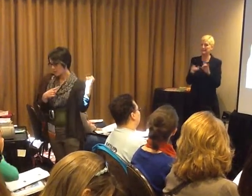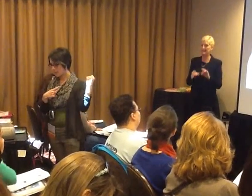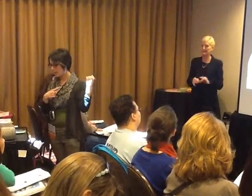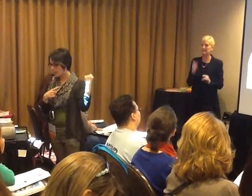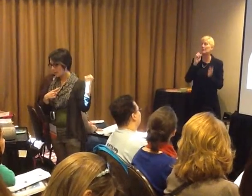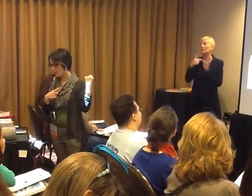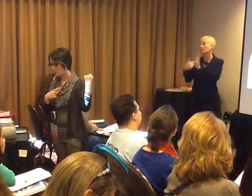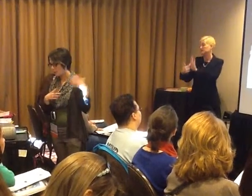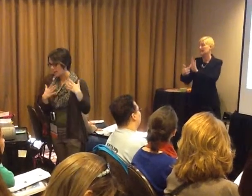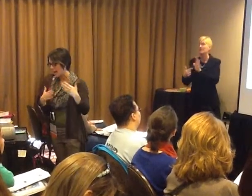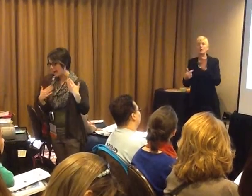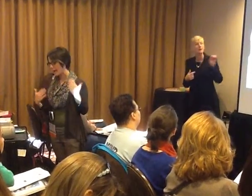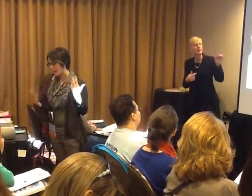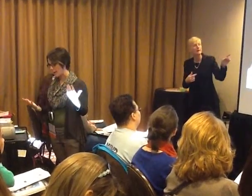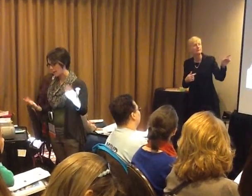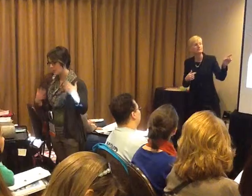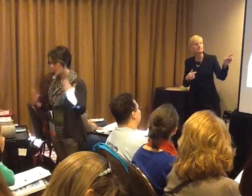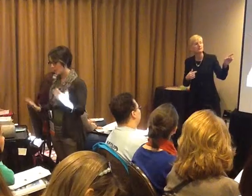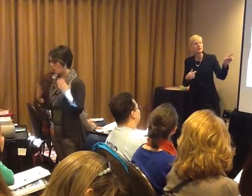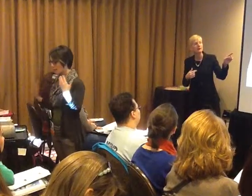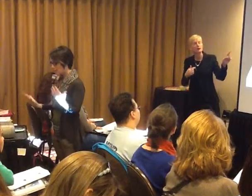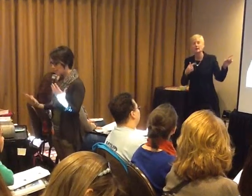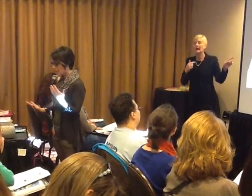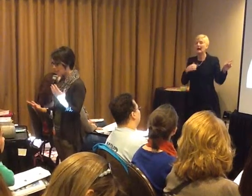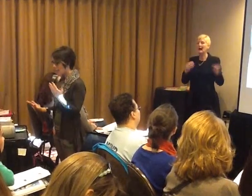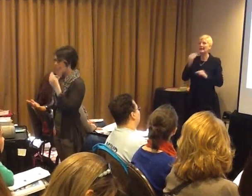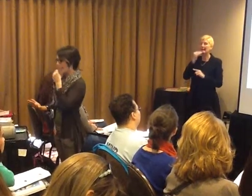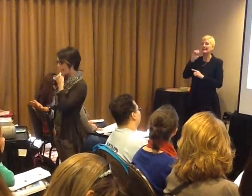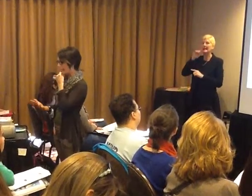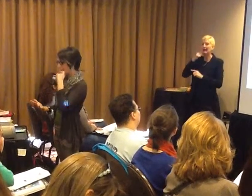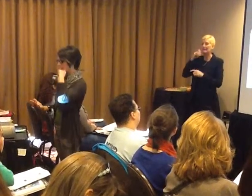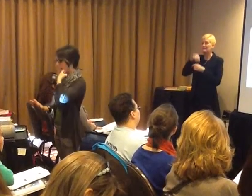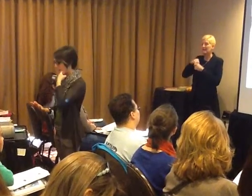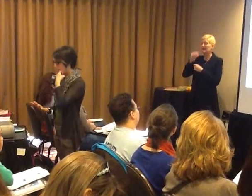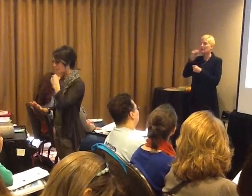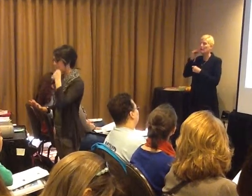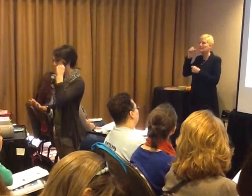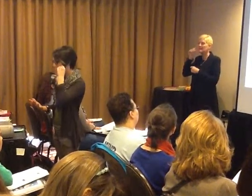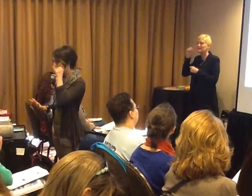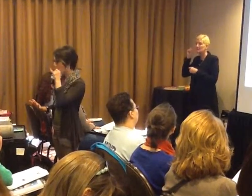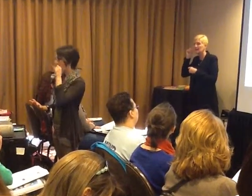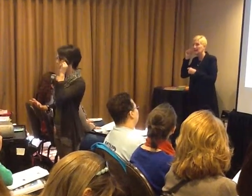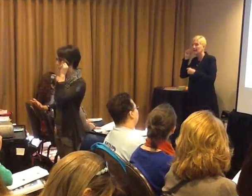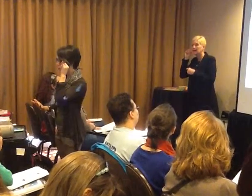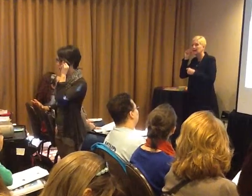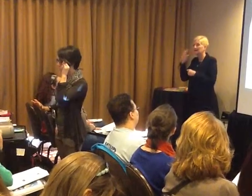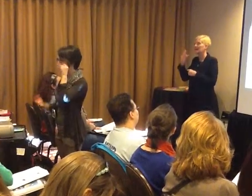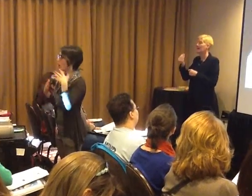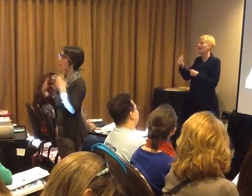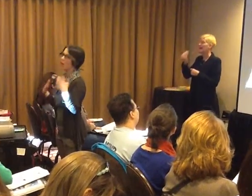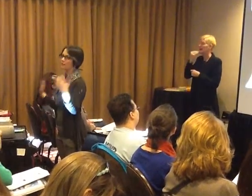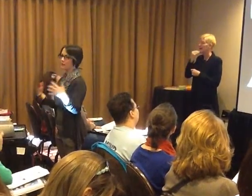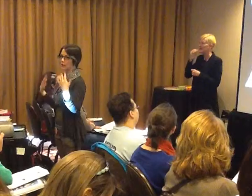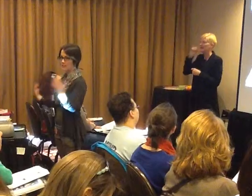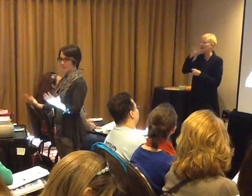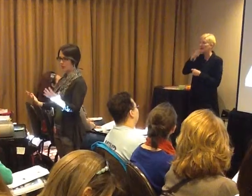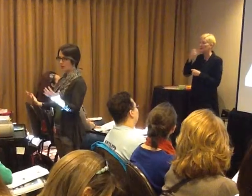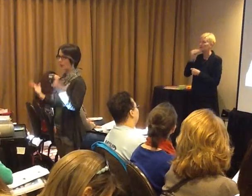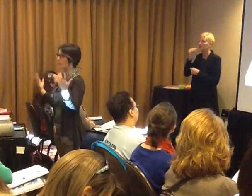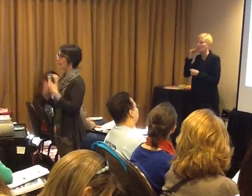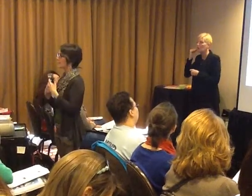the example that we have up here is, I ate apples at home yesterday, ate apples home yesterday. All